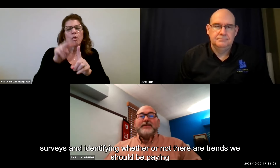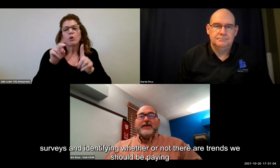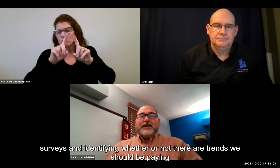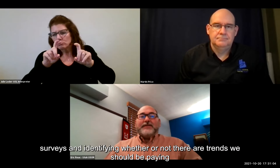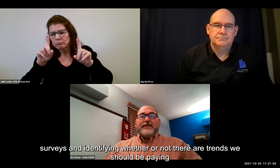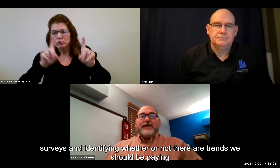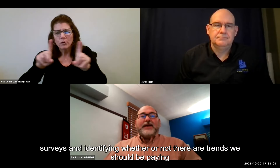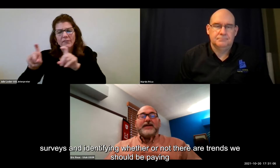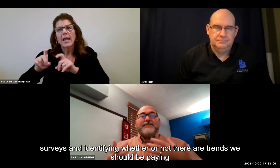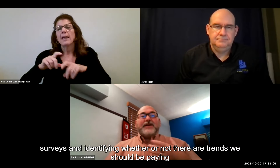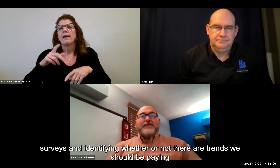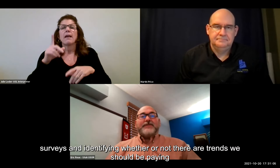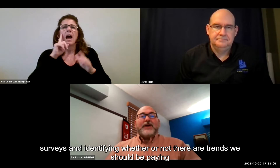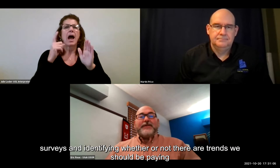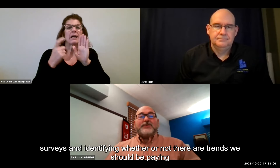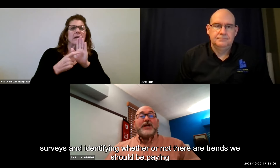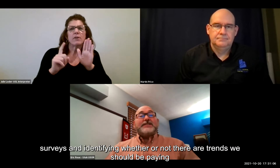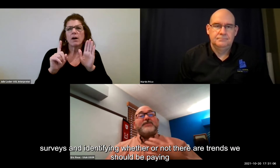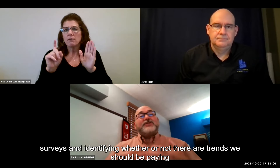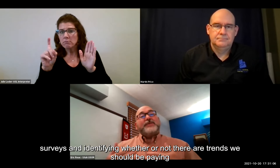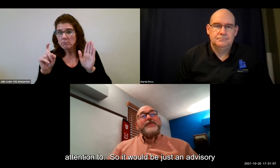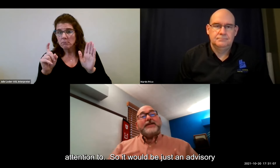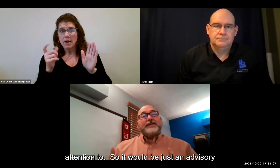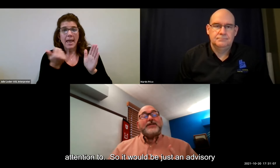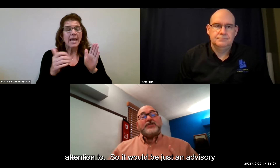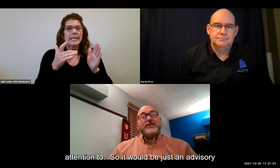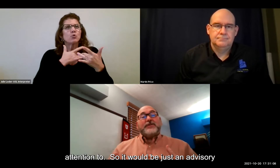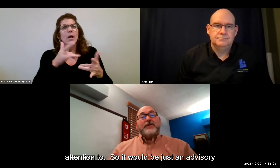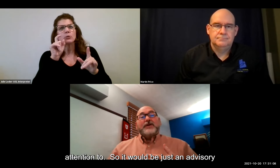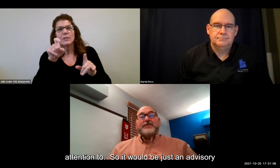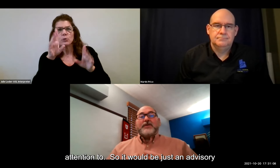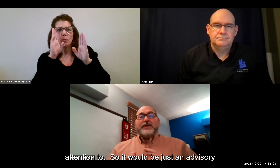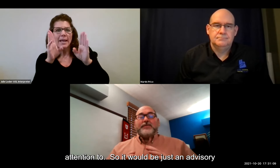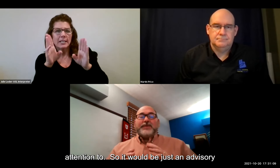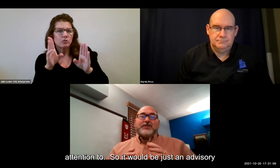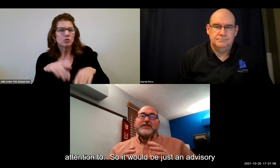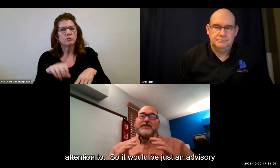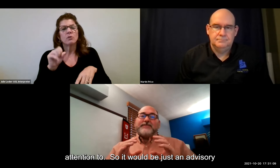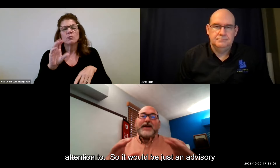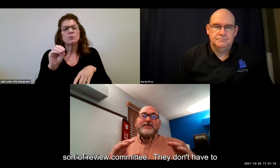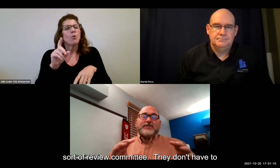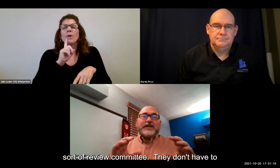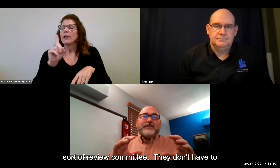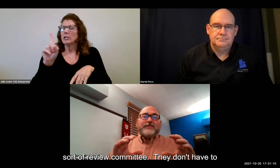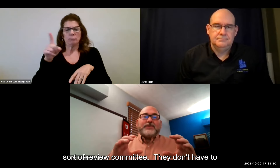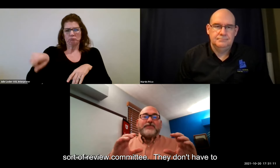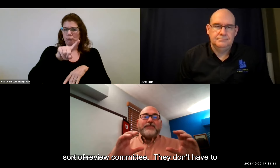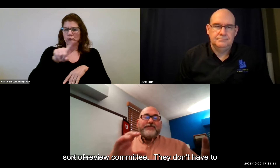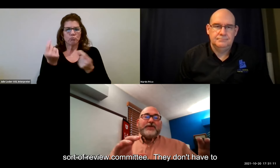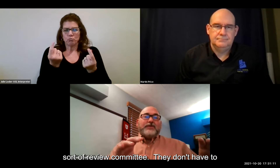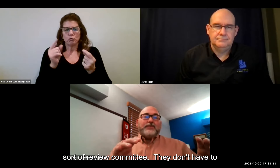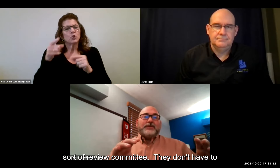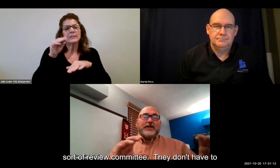and identifying whether or not there are trends we should be paying attention to. So it would be just an advisory sort